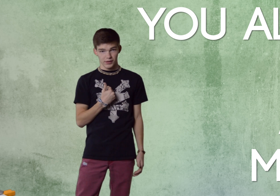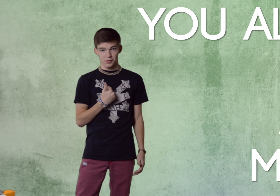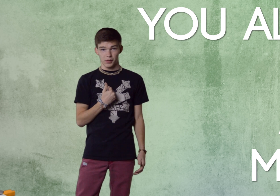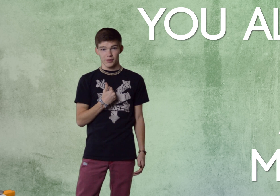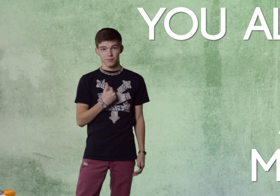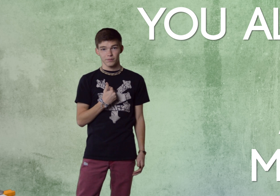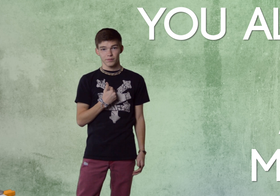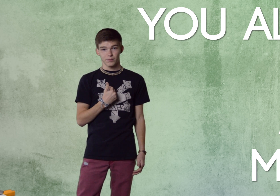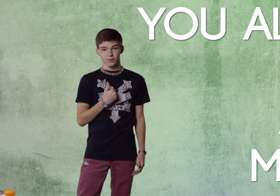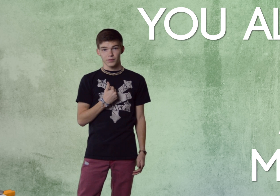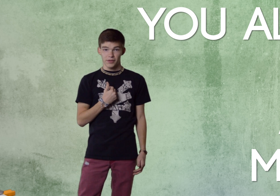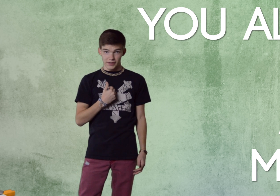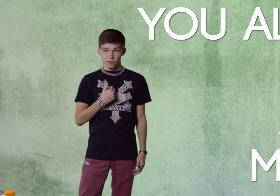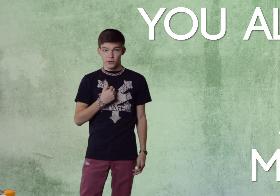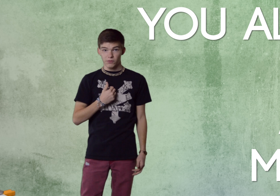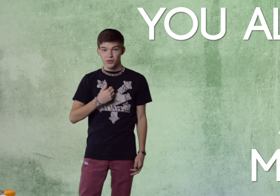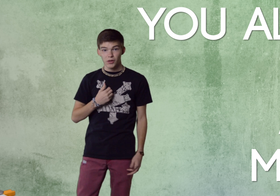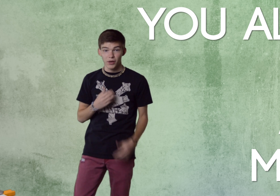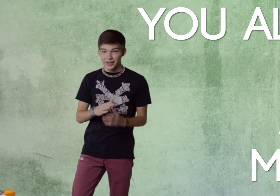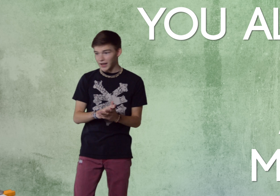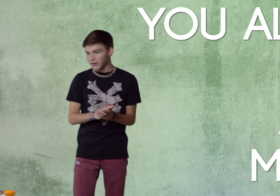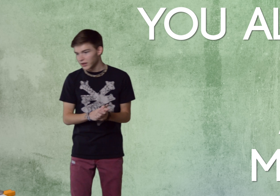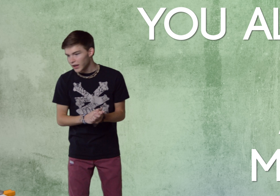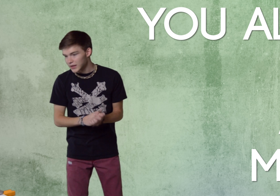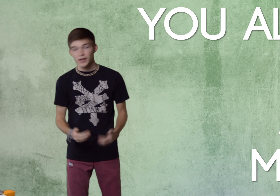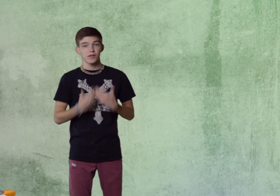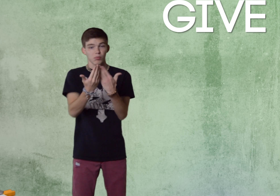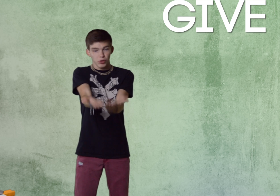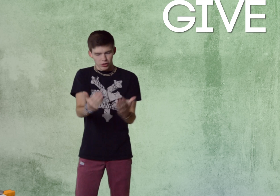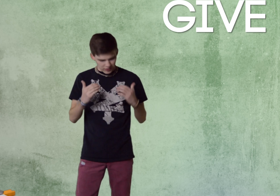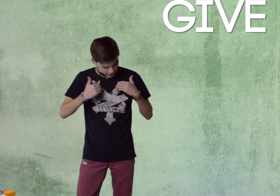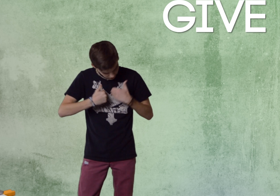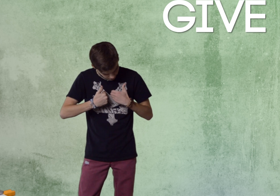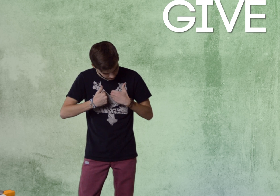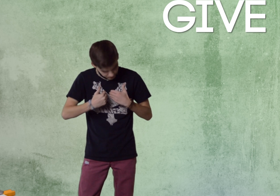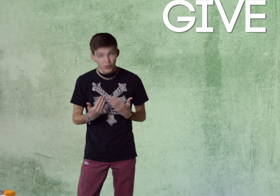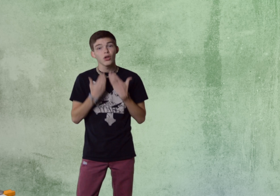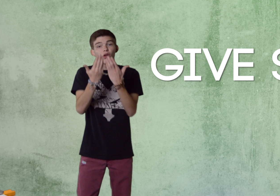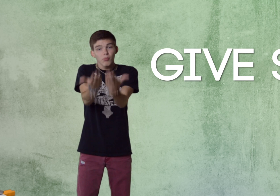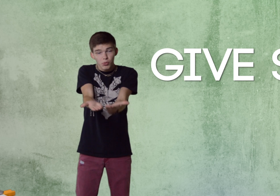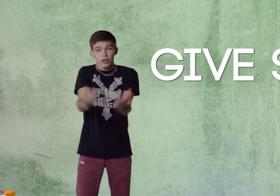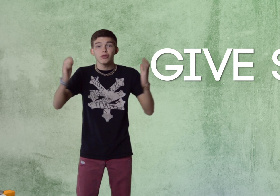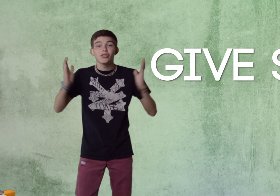to me. And that was the first verse. So again, it says, bring your tired, bring your